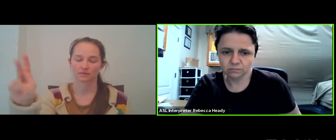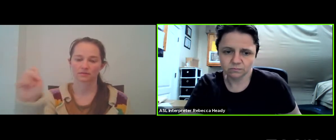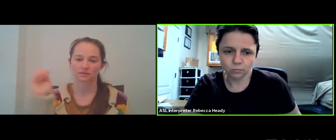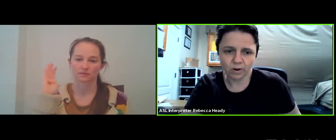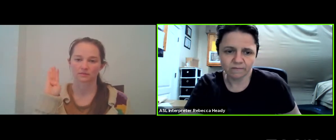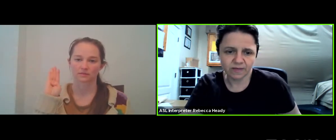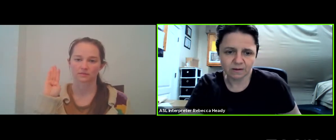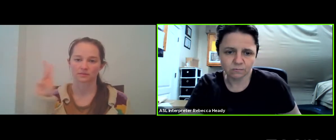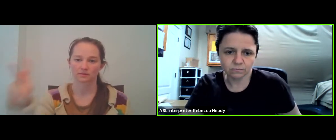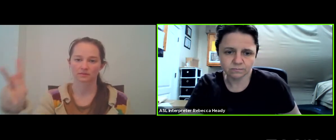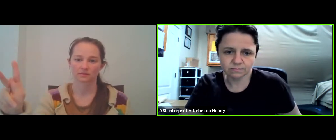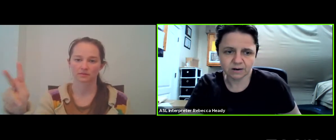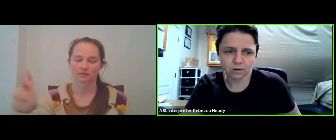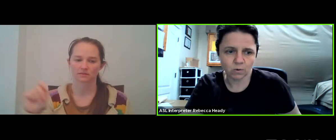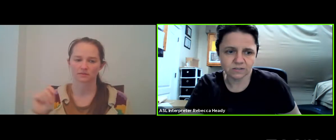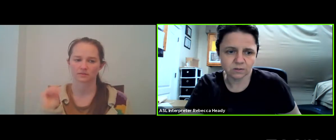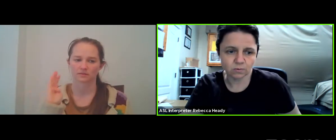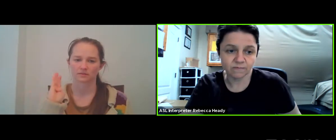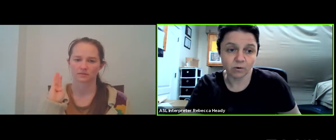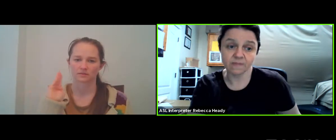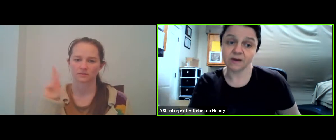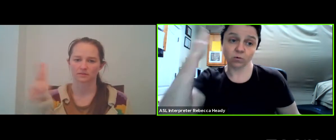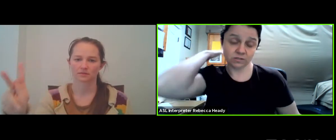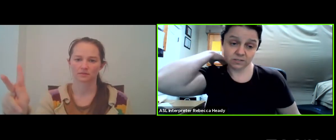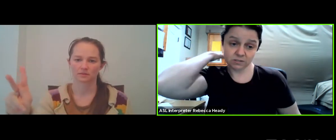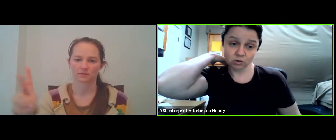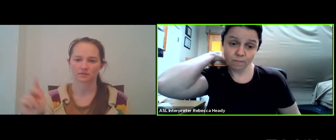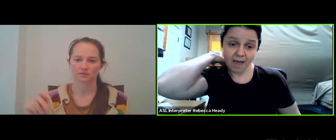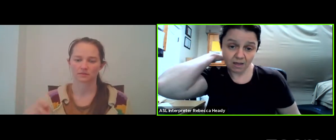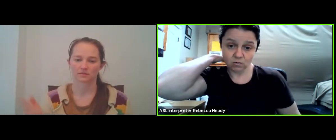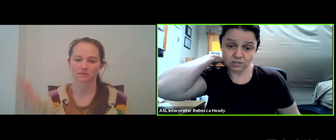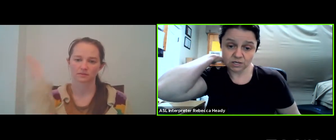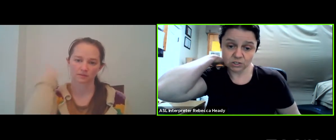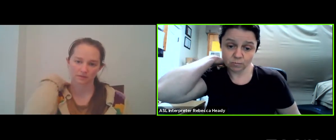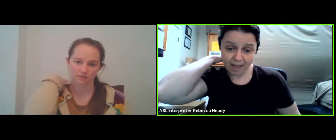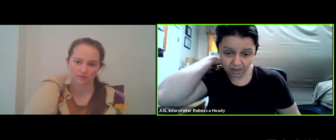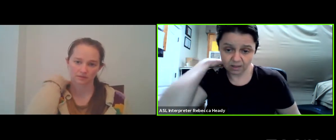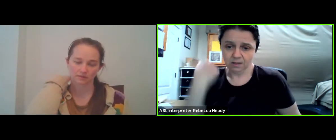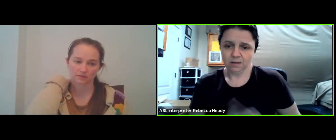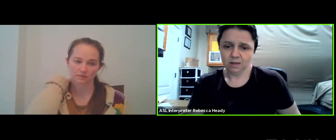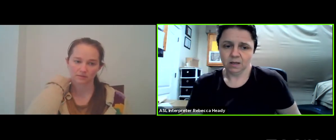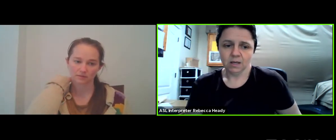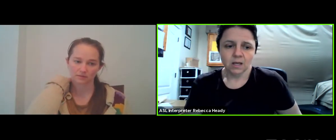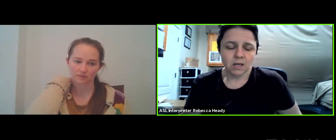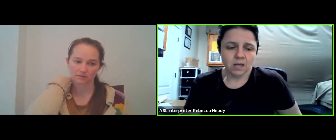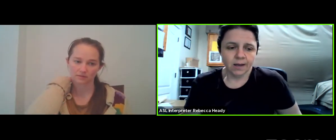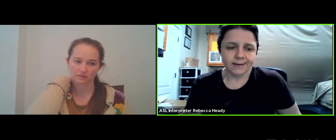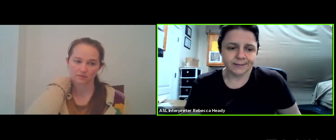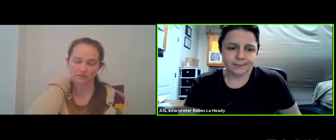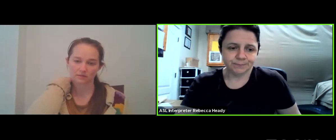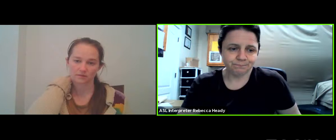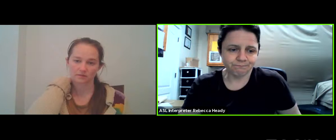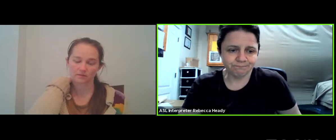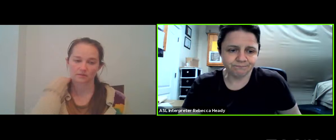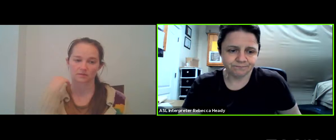to whatever that there you was that you were before. And then of course there's your back. You can touch your back.